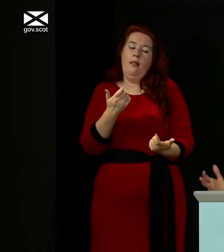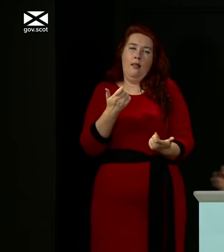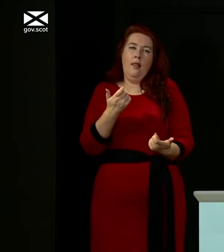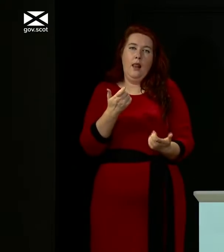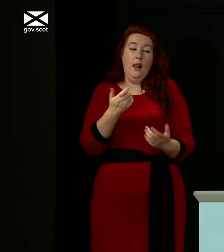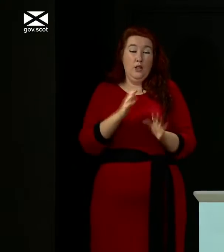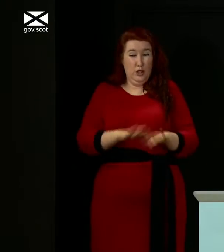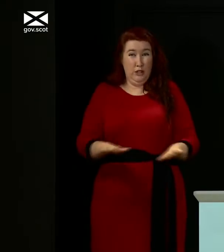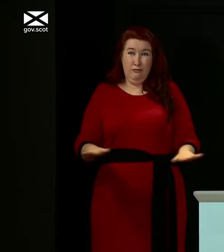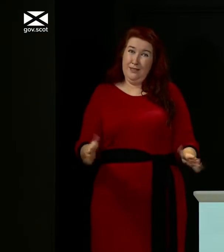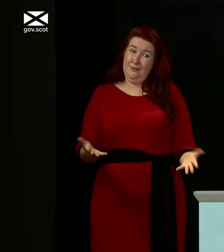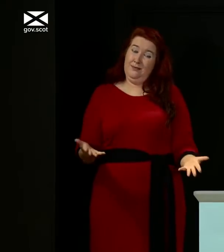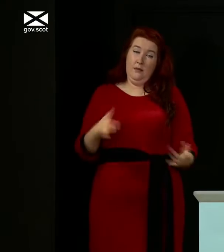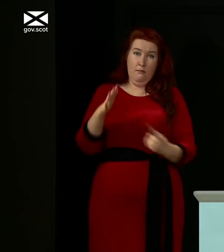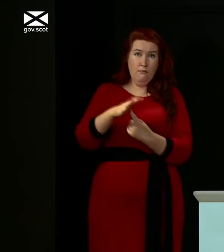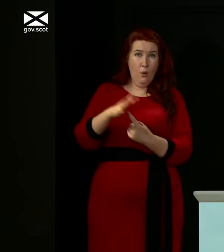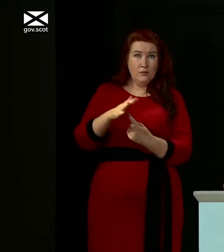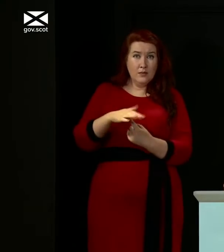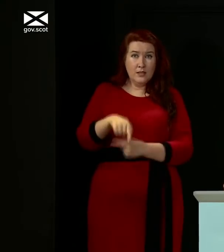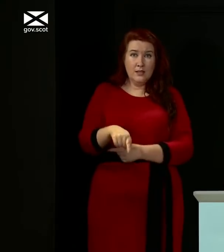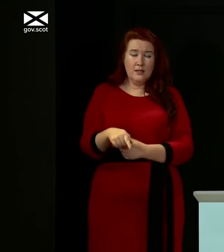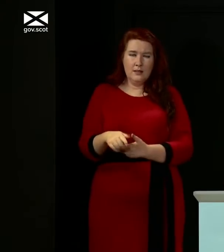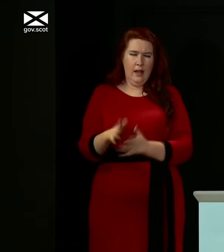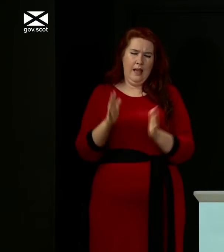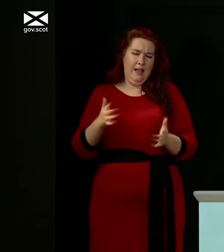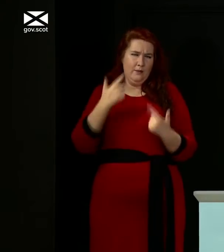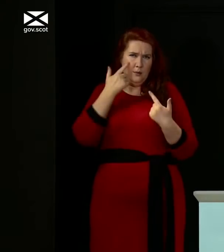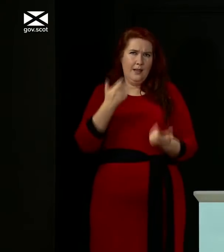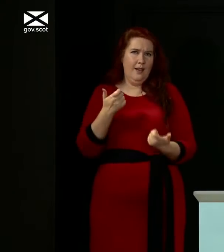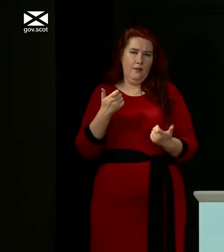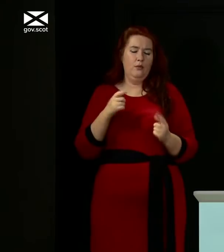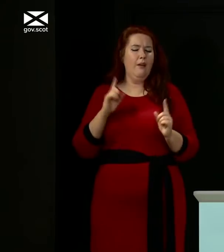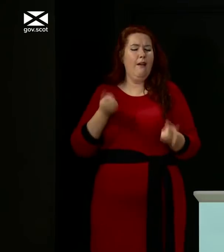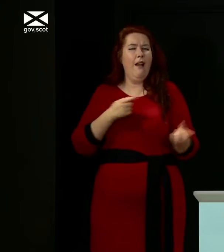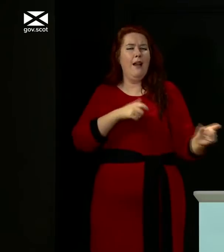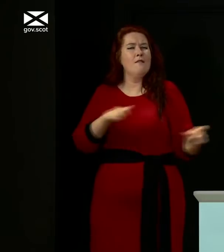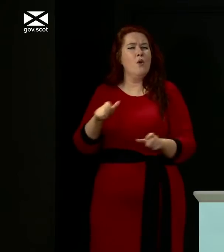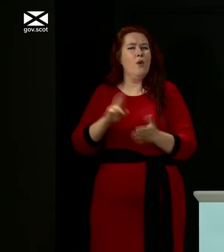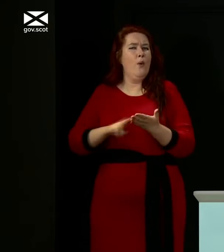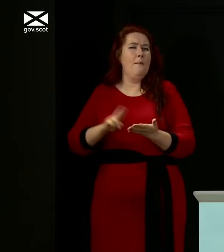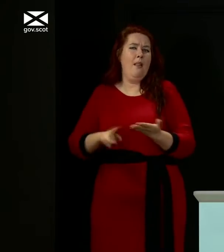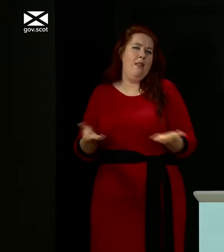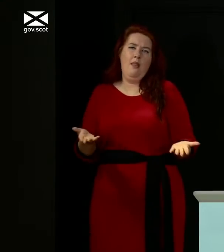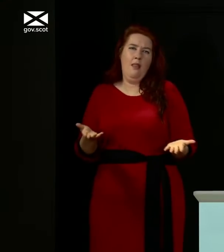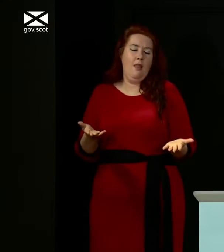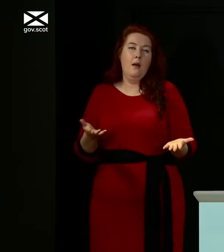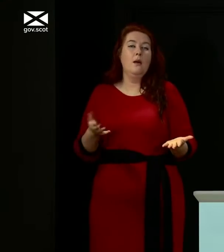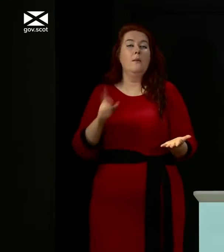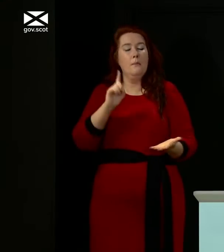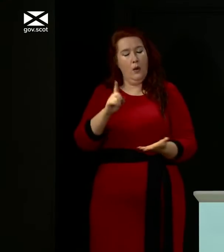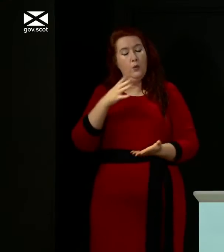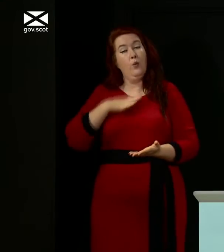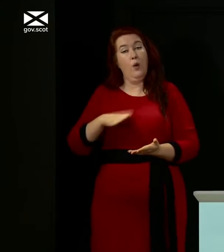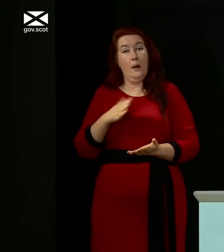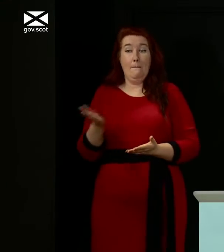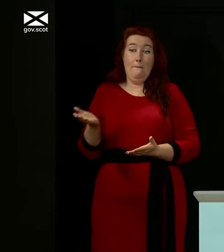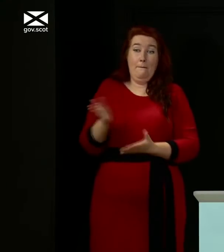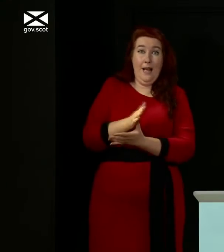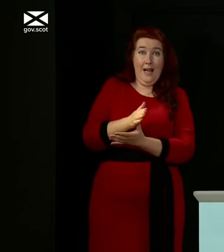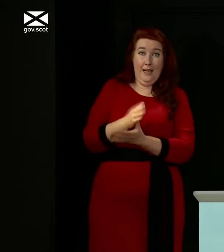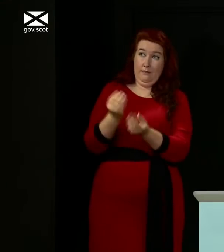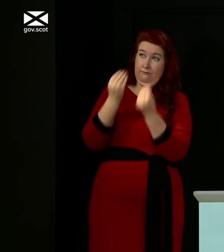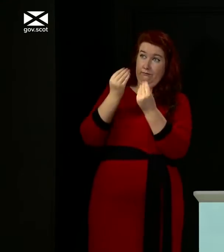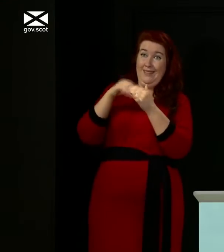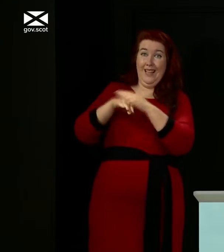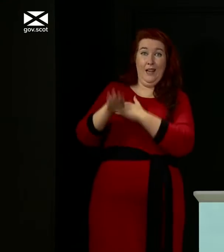children more than anything is surely important, if we just carried on as normal with schools. But we want to get schools back as quickly as possible